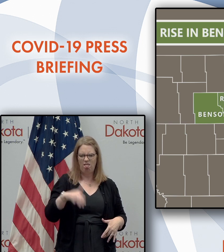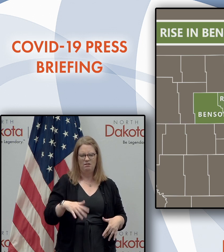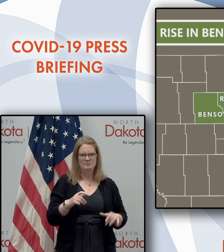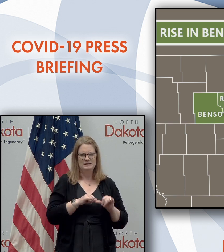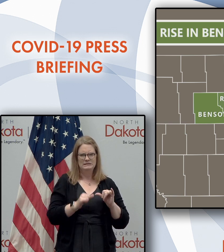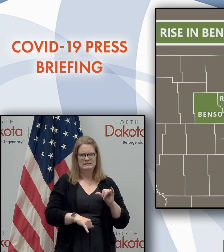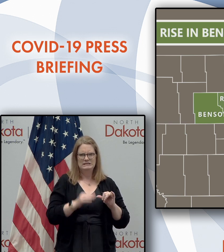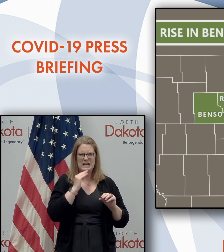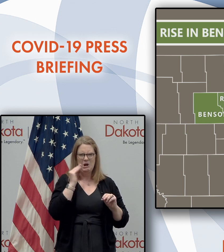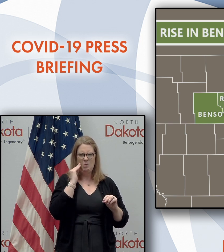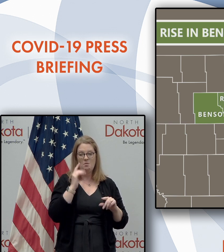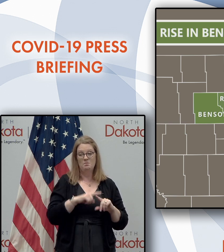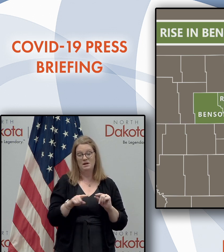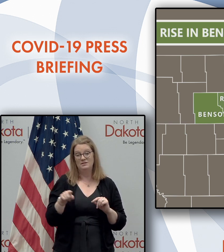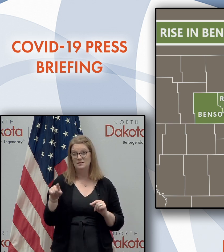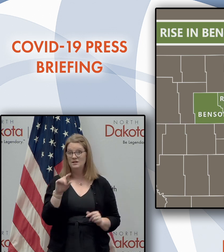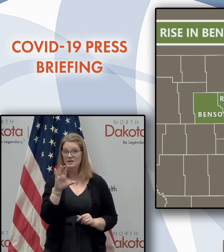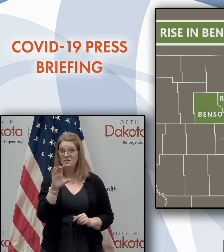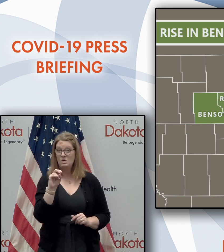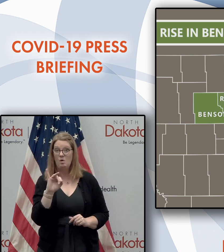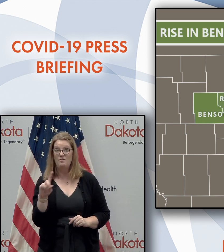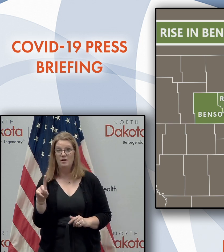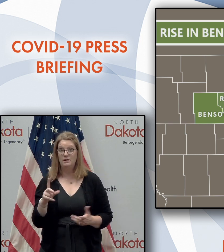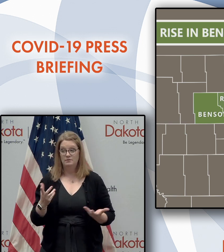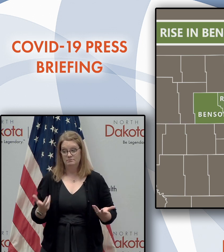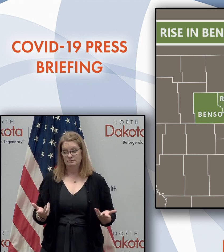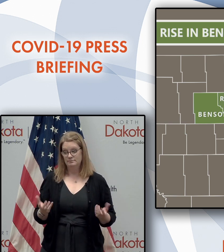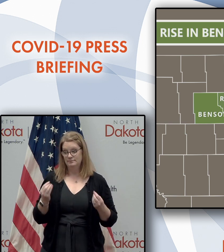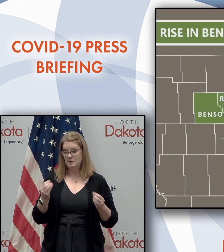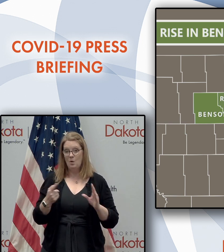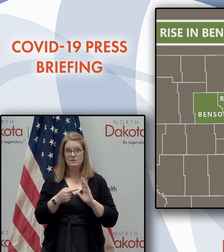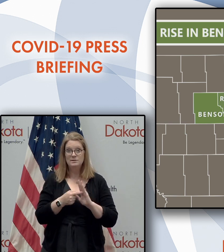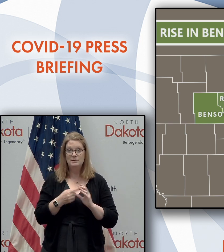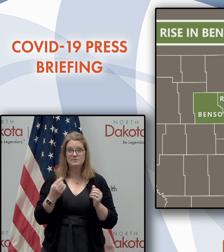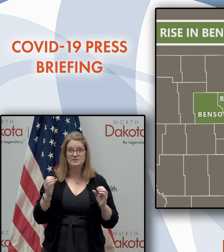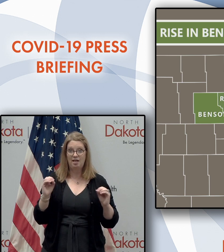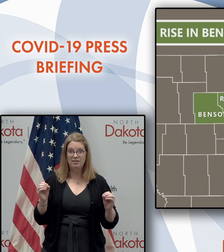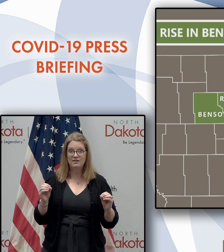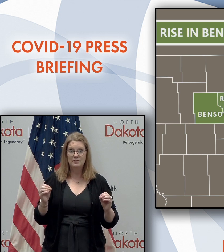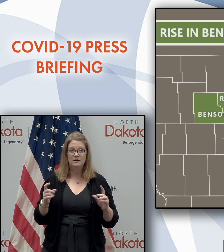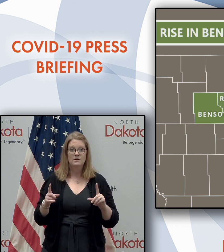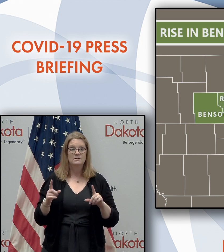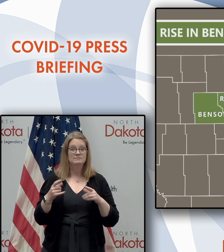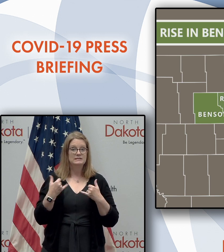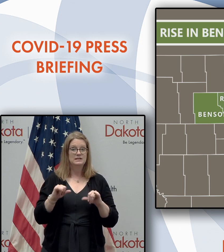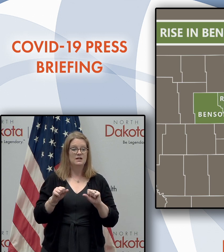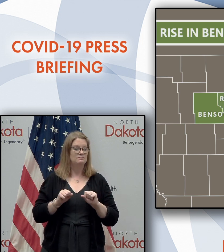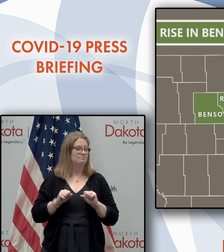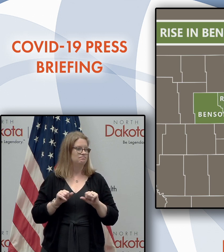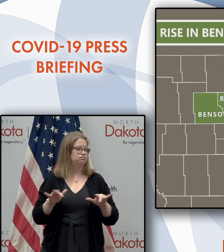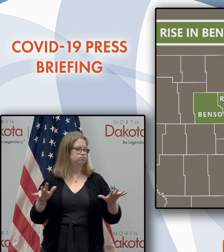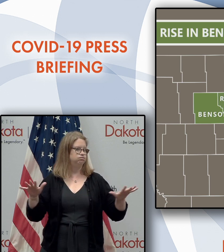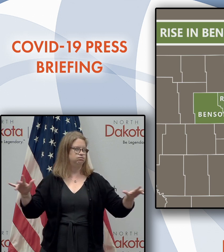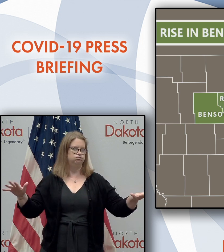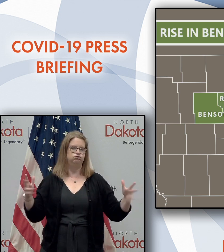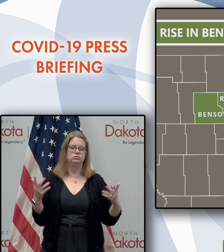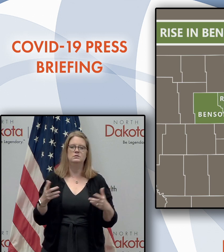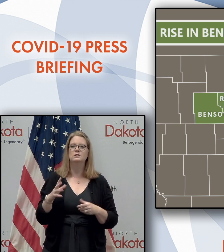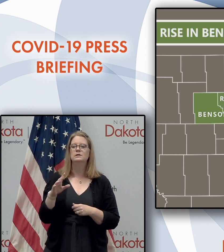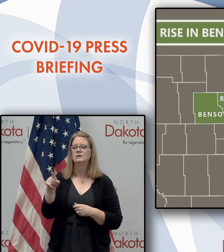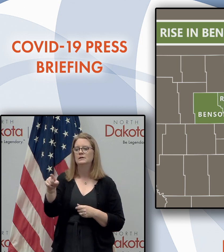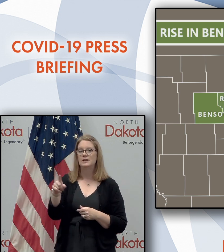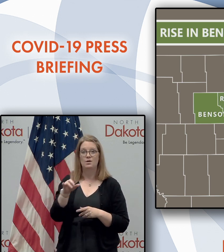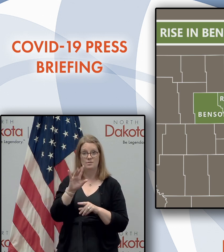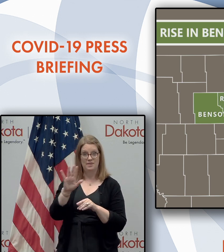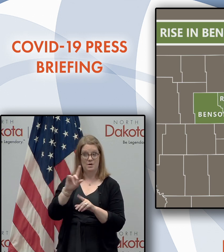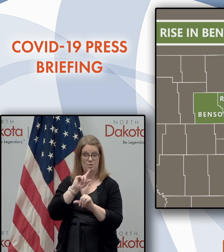case, with this interesting thing with COVID, where you can be asymptomatic and be a spreader, so these testing events really matter. Spirit Lake, in response